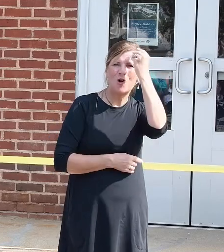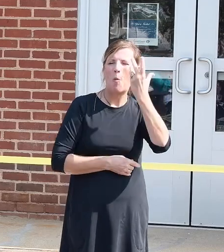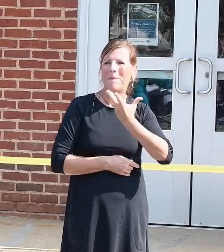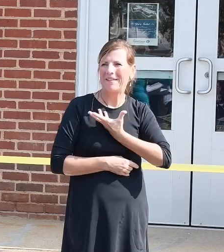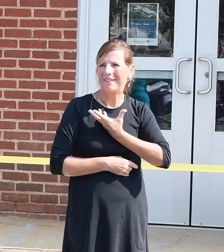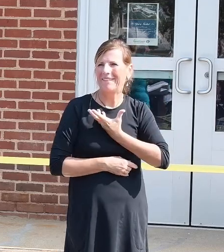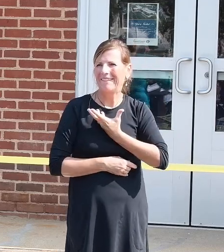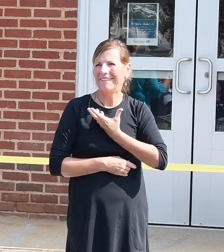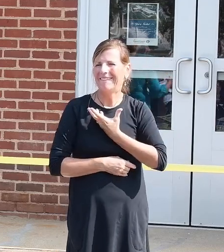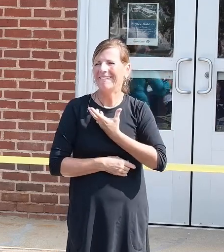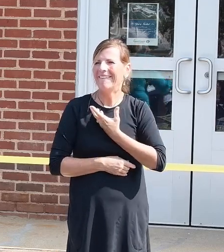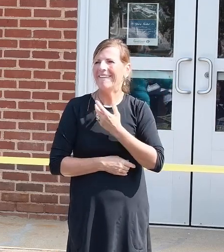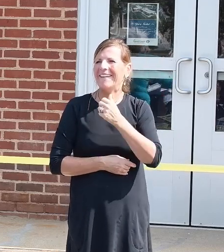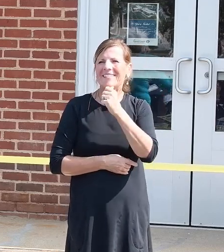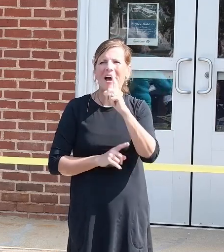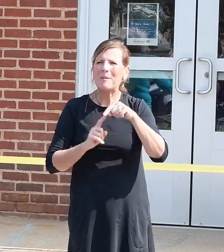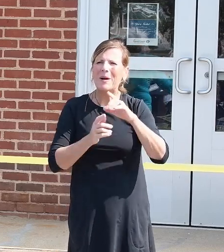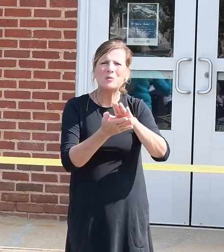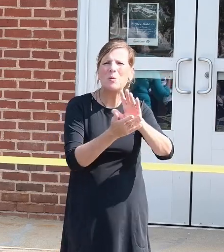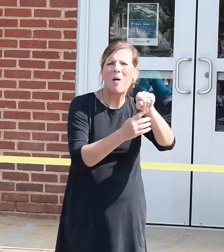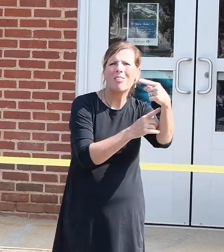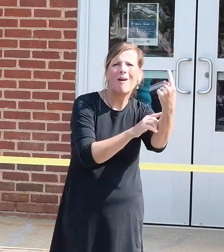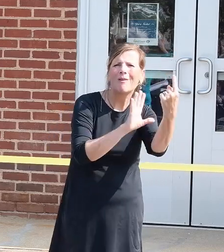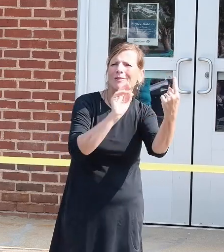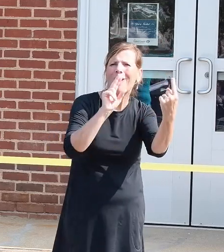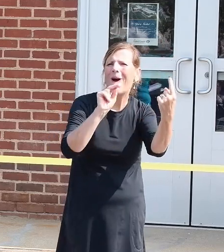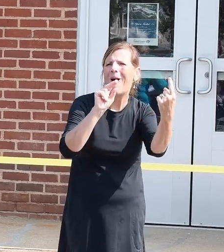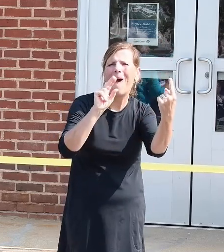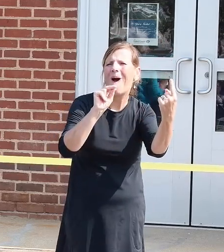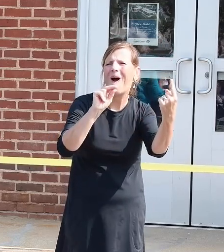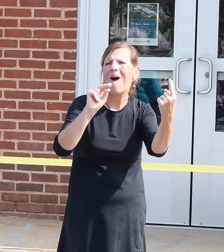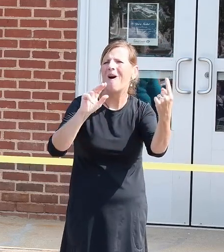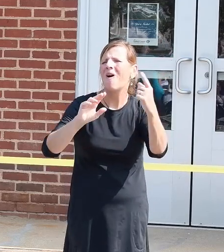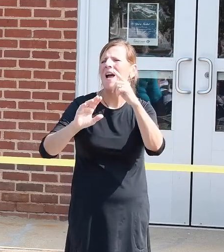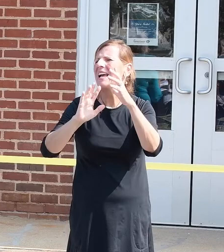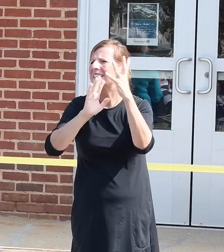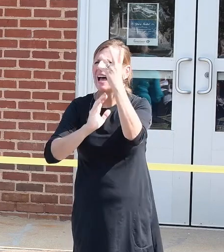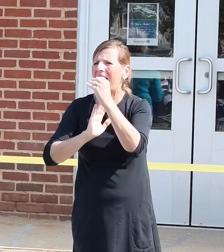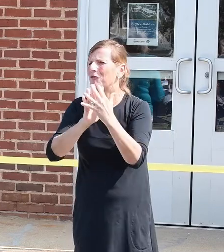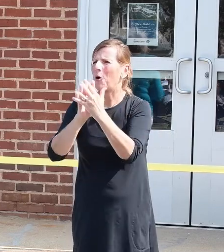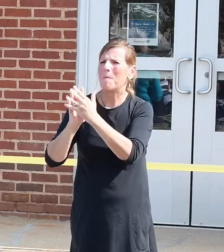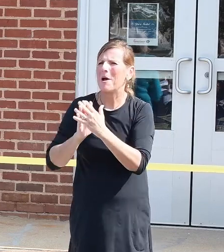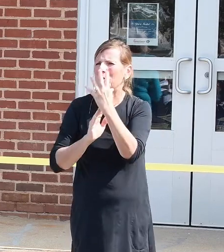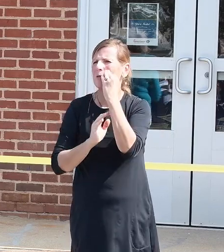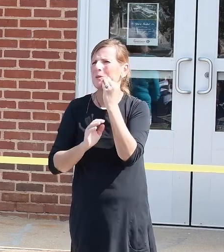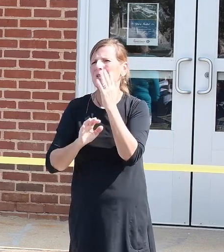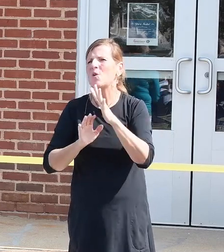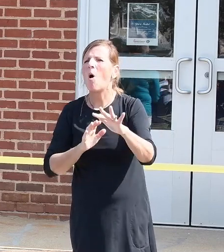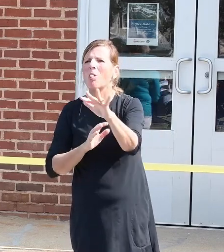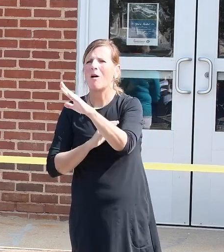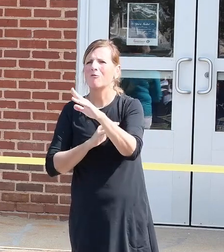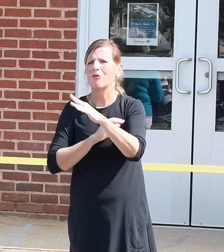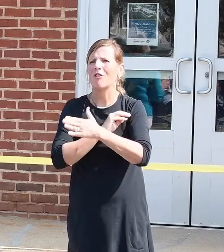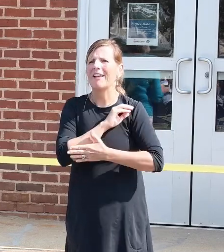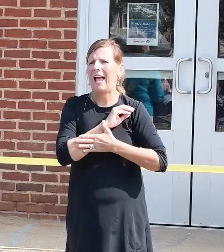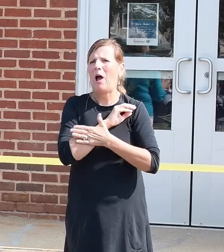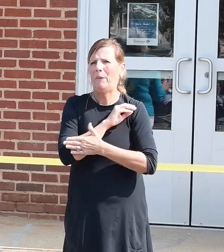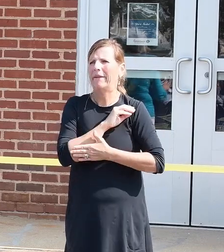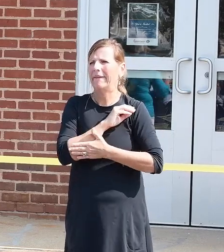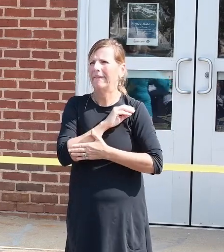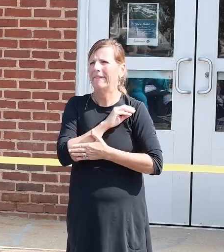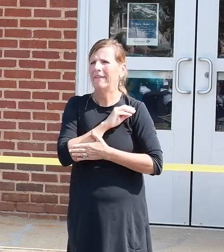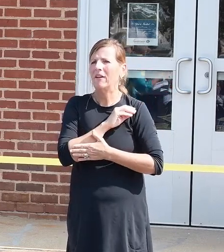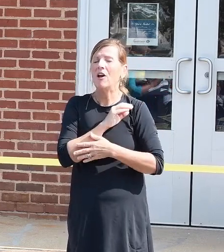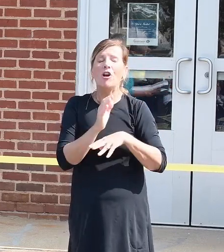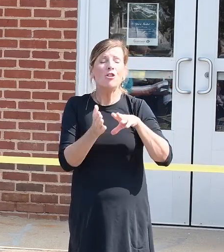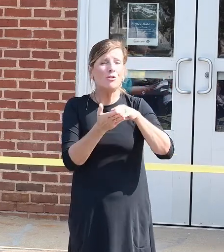about the school, this is about the African American experience in all of Howard County. So he also shared with me that for the students who